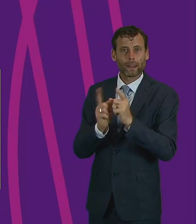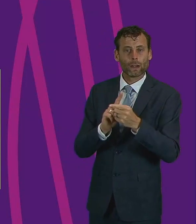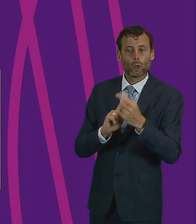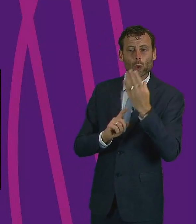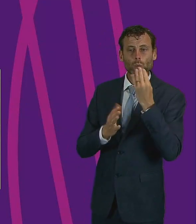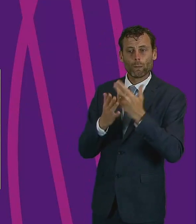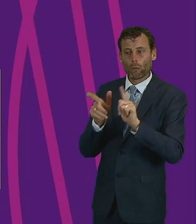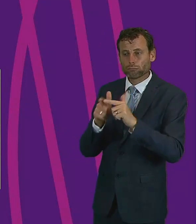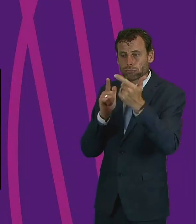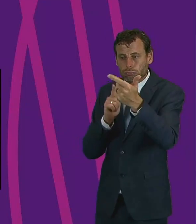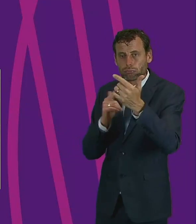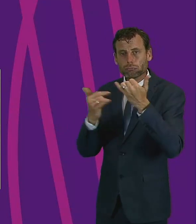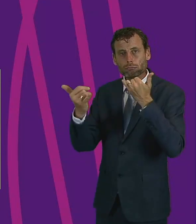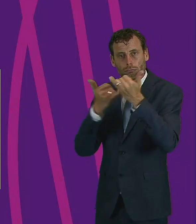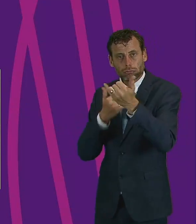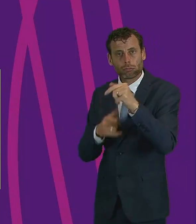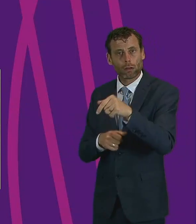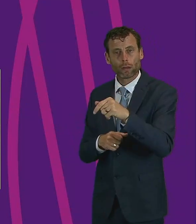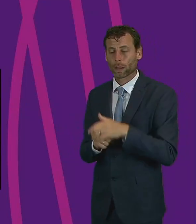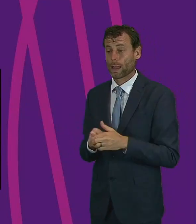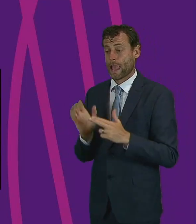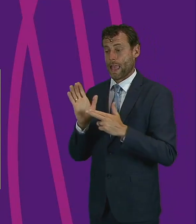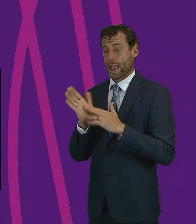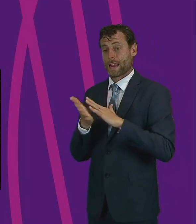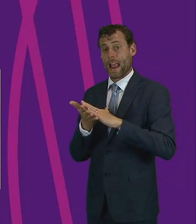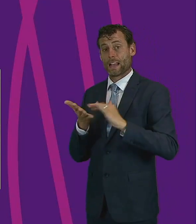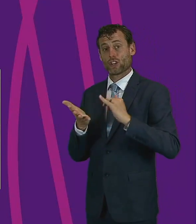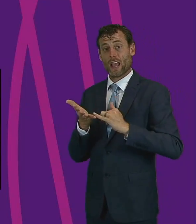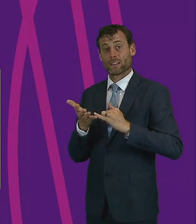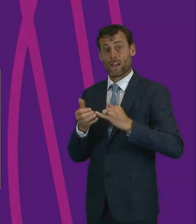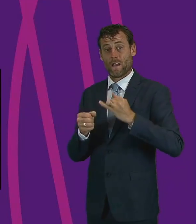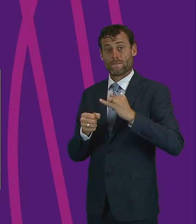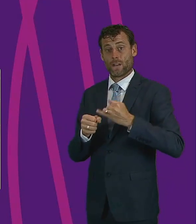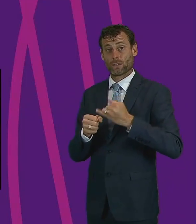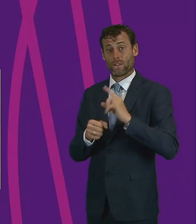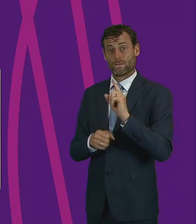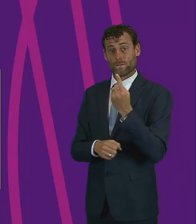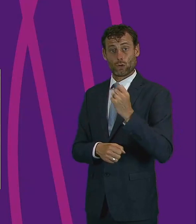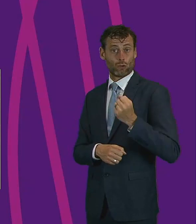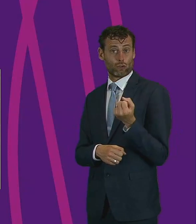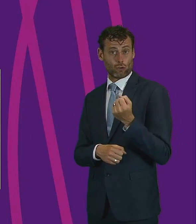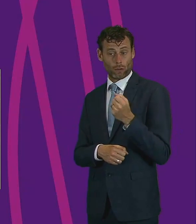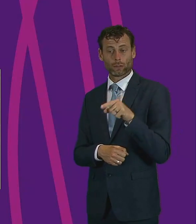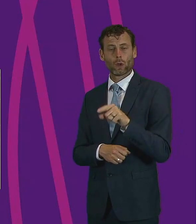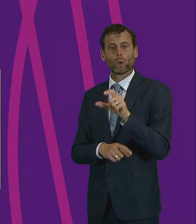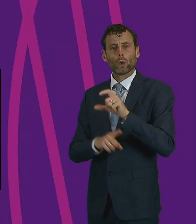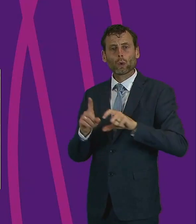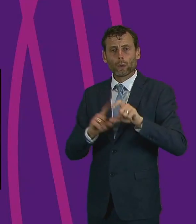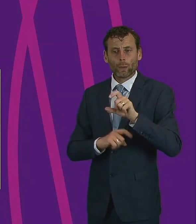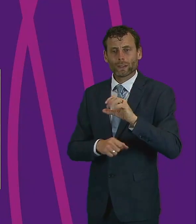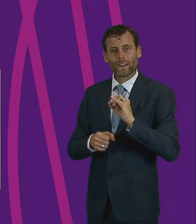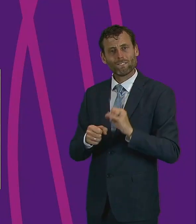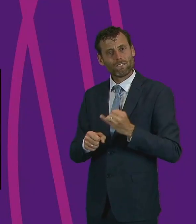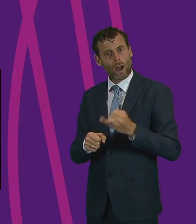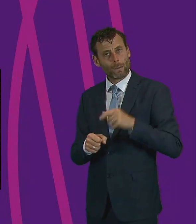consultations. We're also rolling out the NHS Pharmacy First Scotland service in community pharmacies,